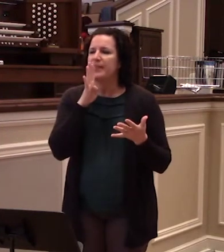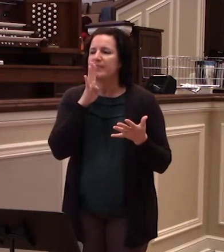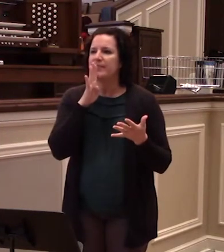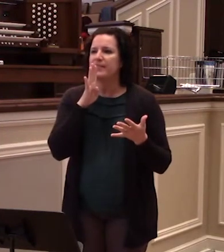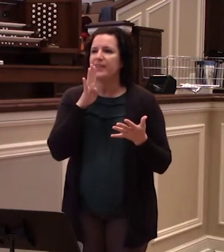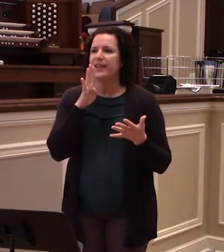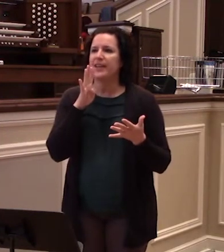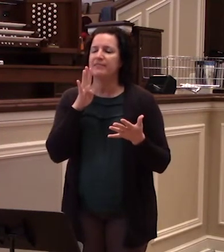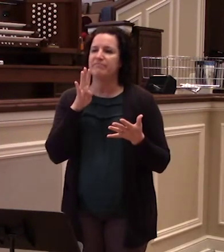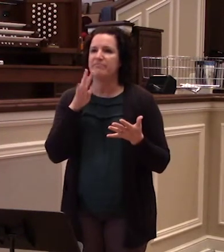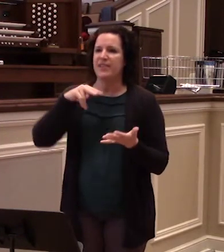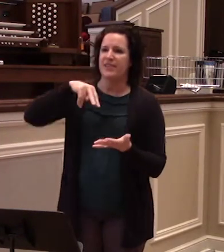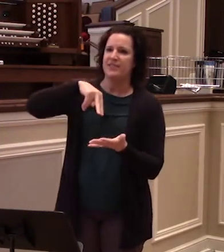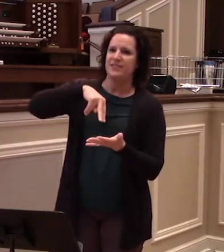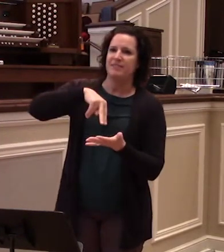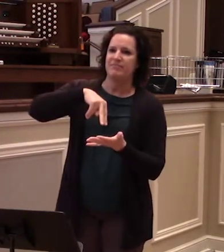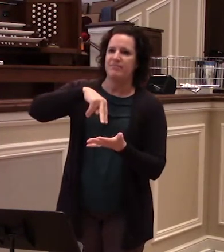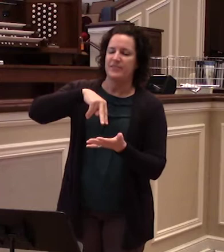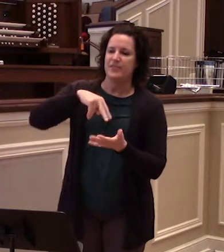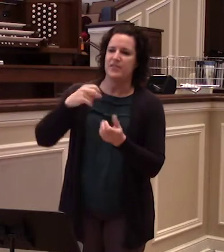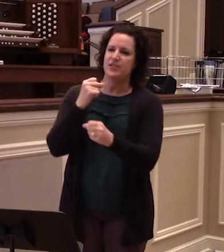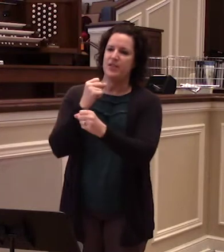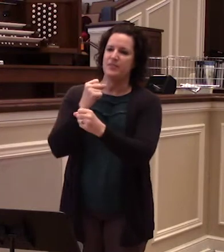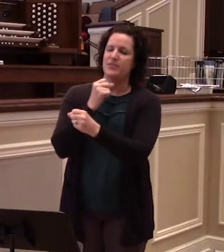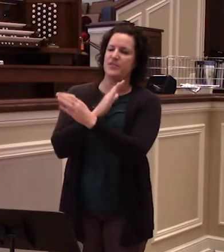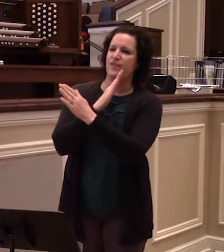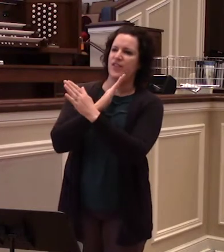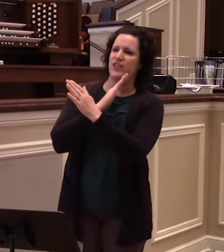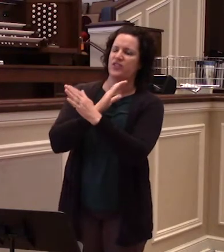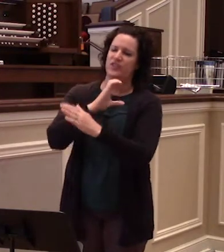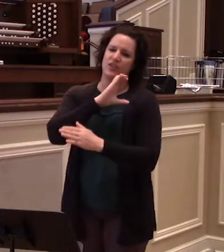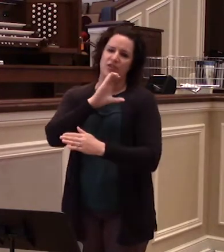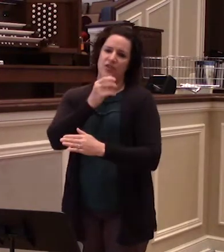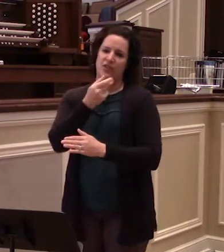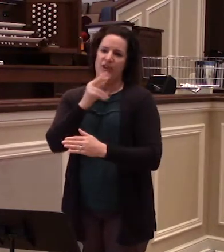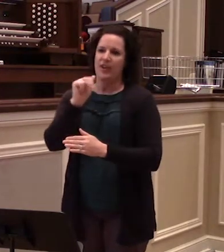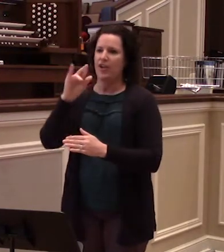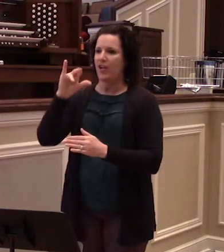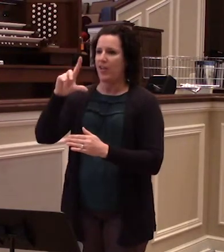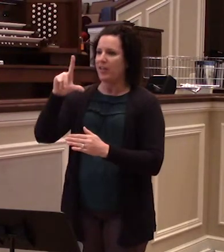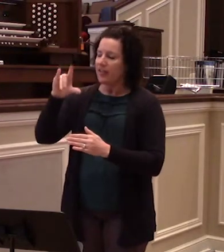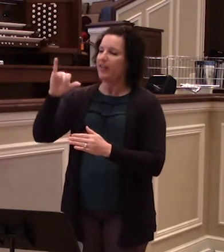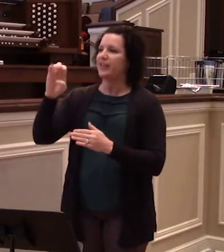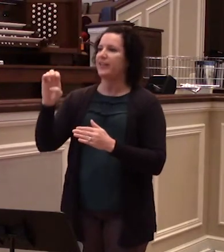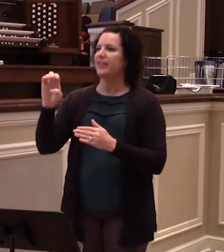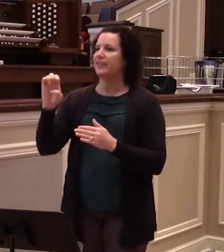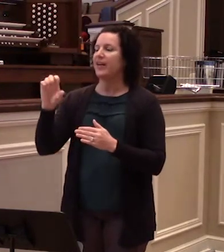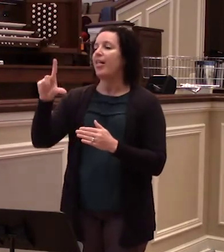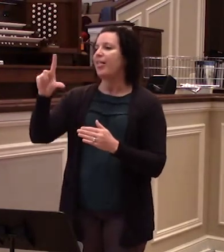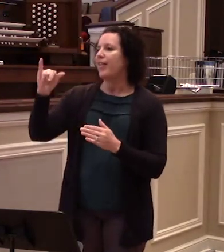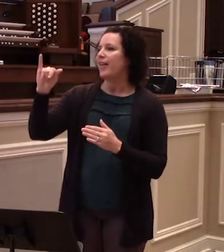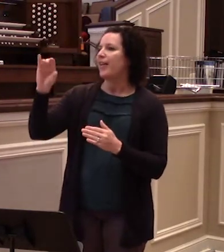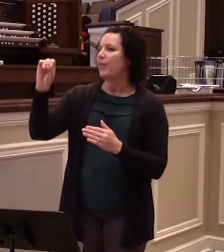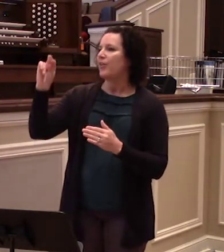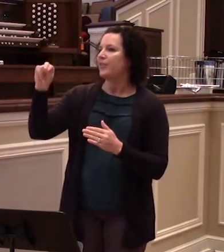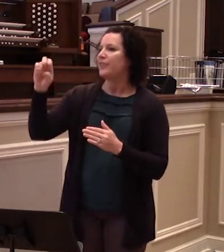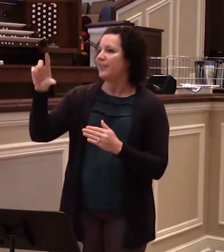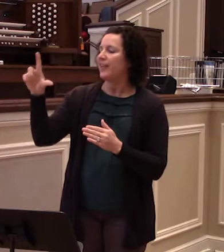old Linus, with his security blanket there, walks to the center of the stage and in that cute voice says, "Lights,